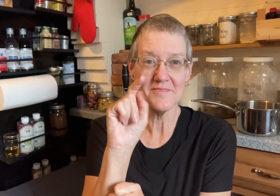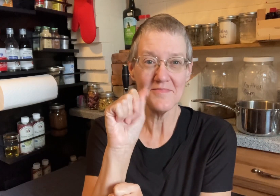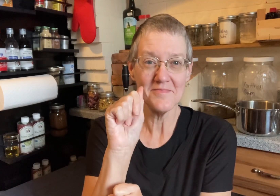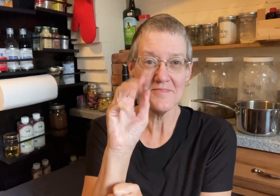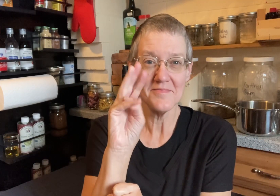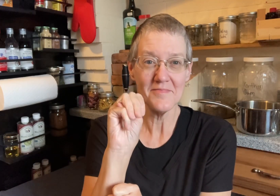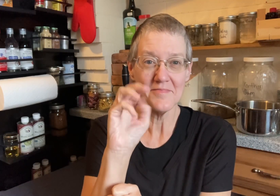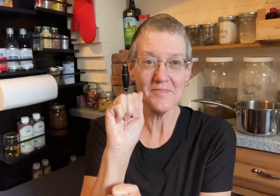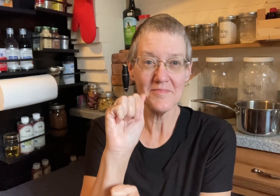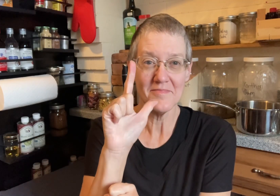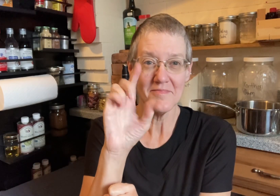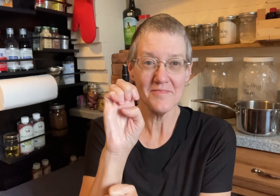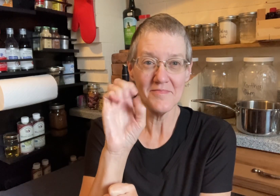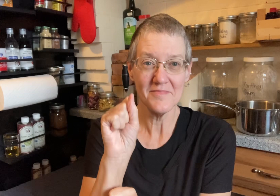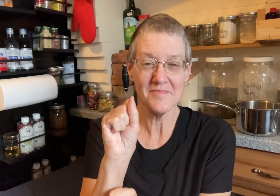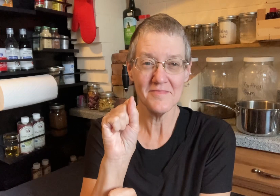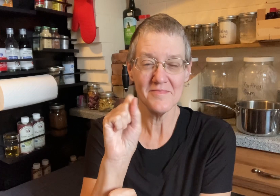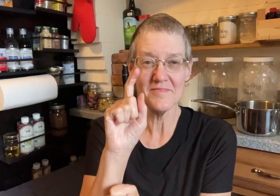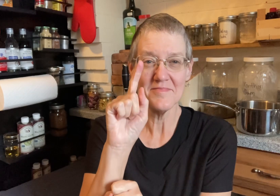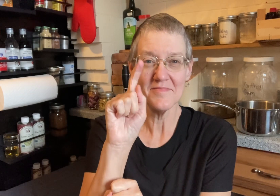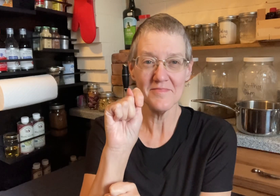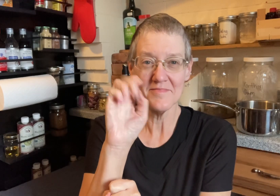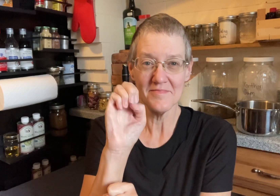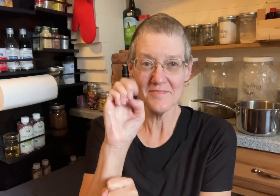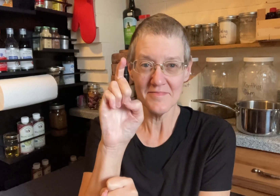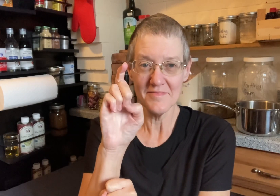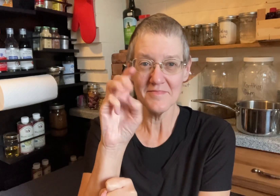Tex-Mex Keto Tamales.